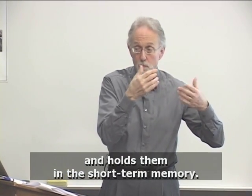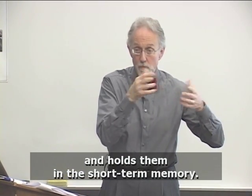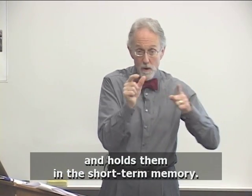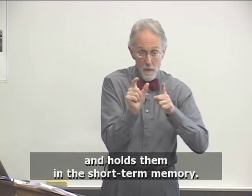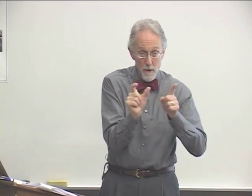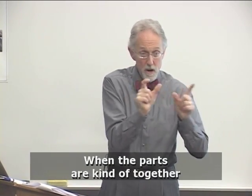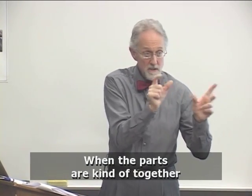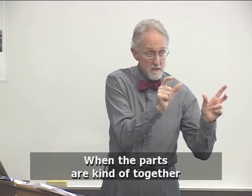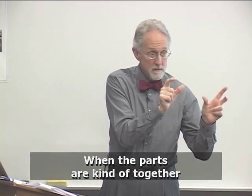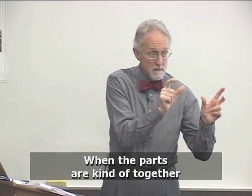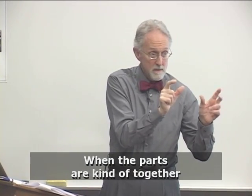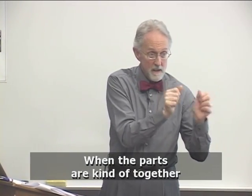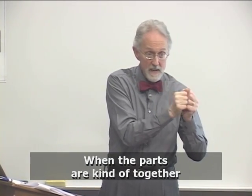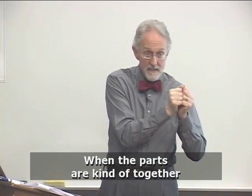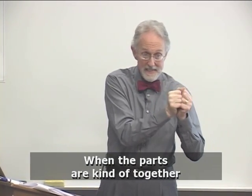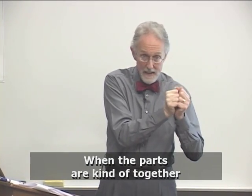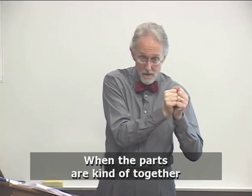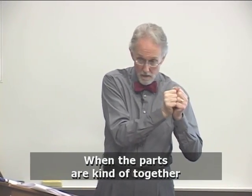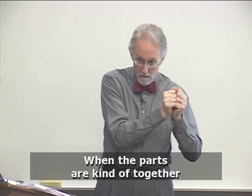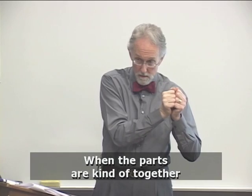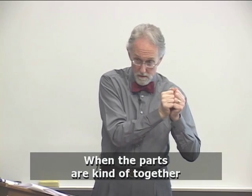When the parts are kind of together